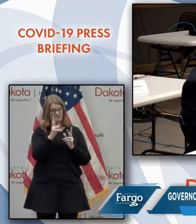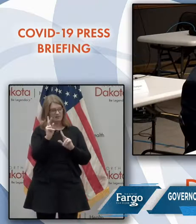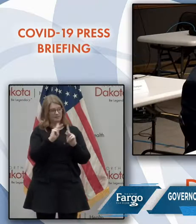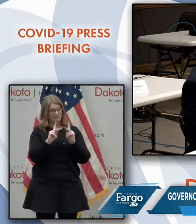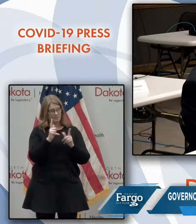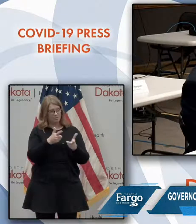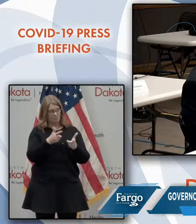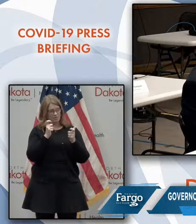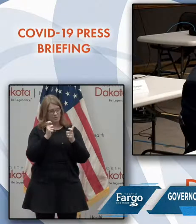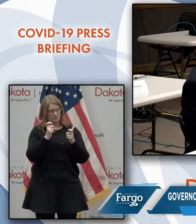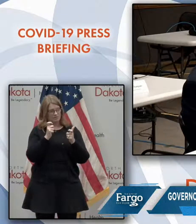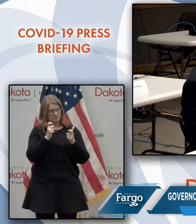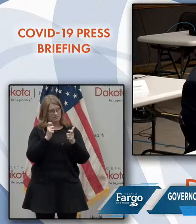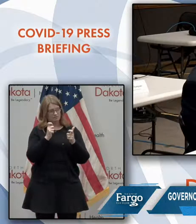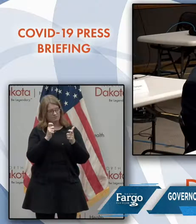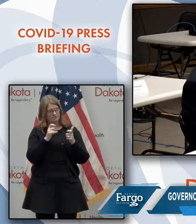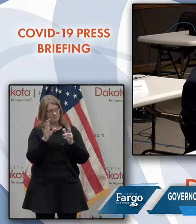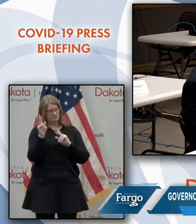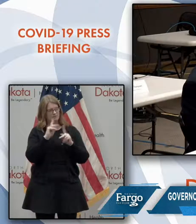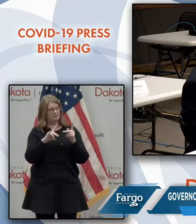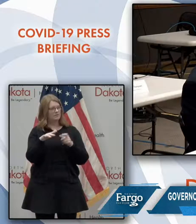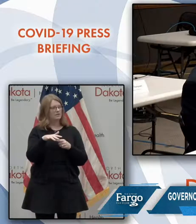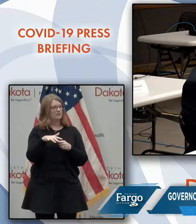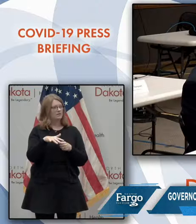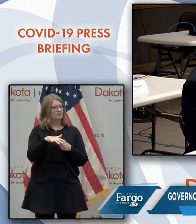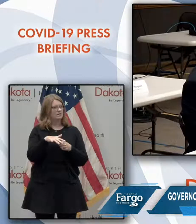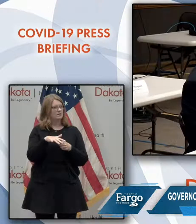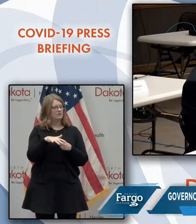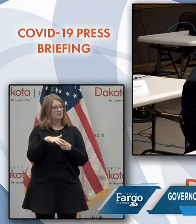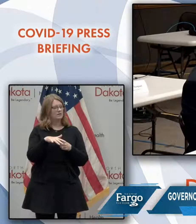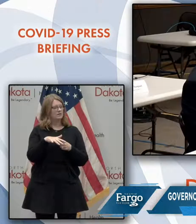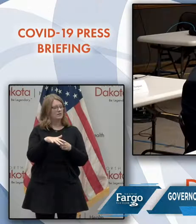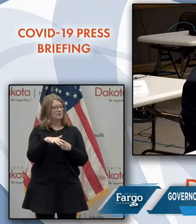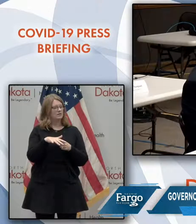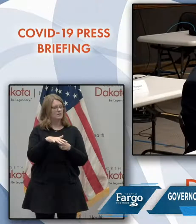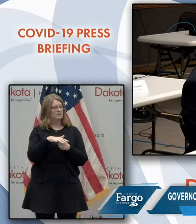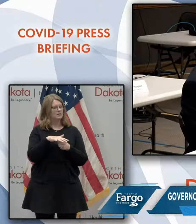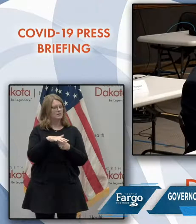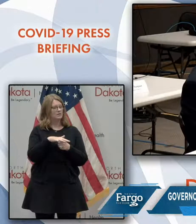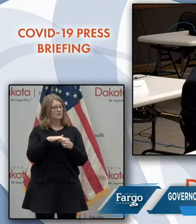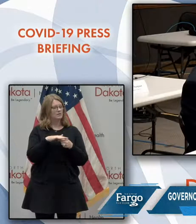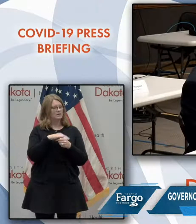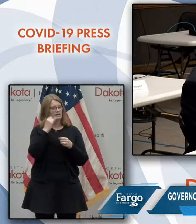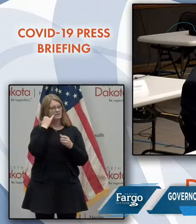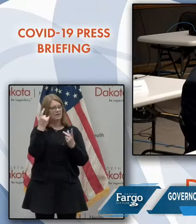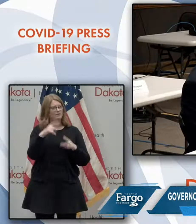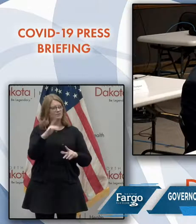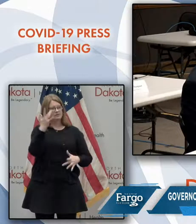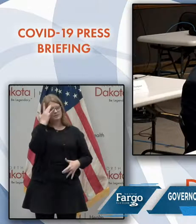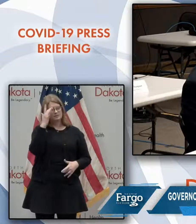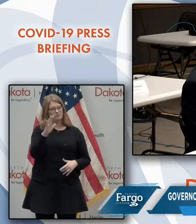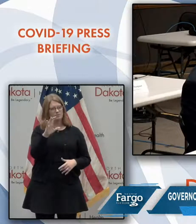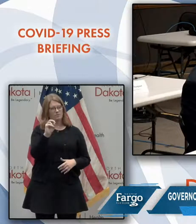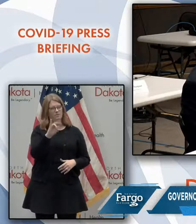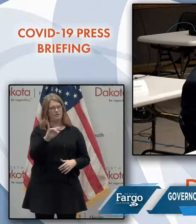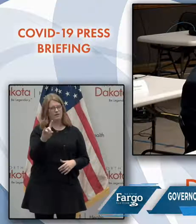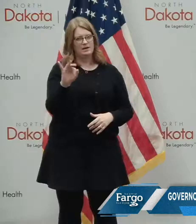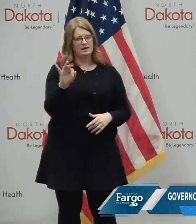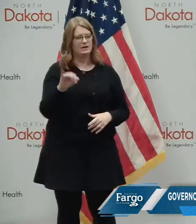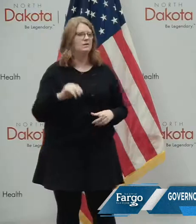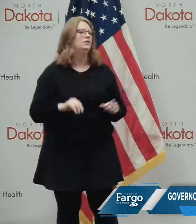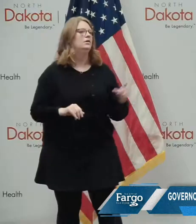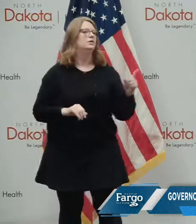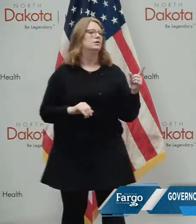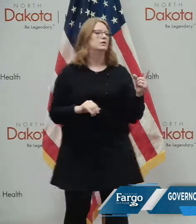been come down with COVID-19? Well, first, let me just say, we